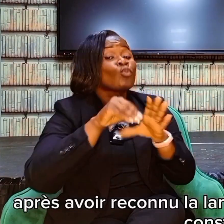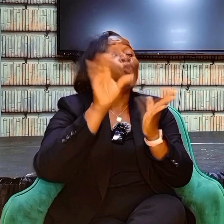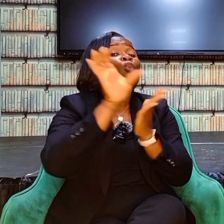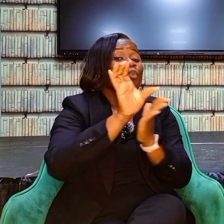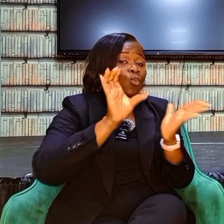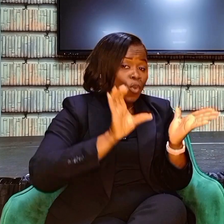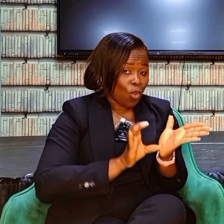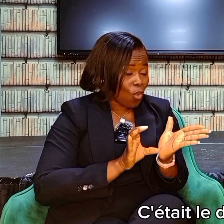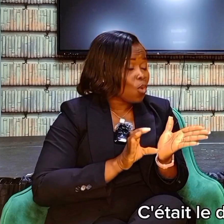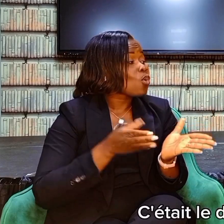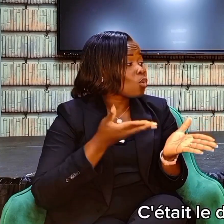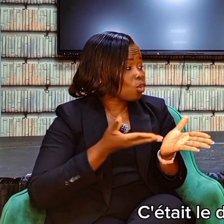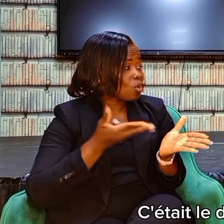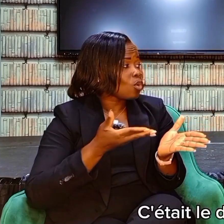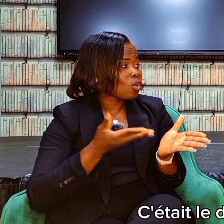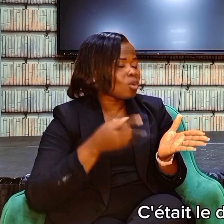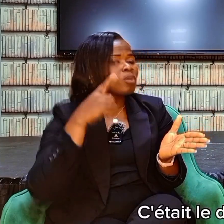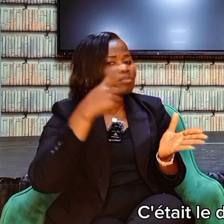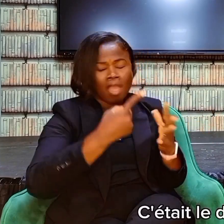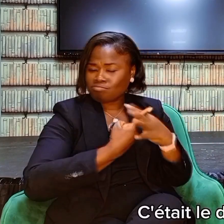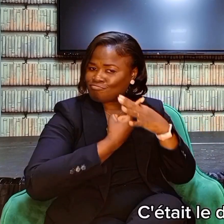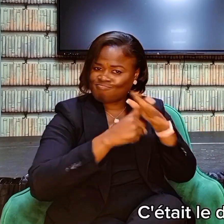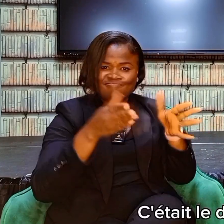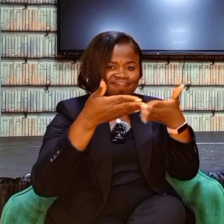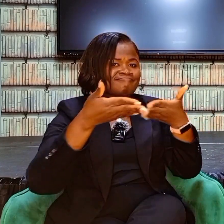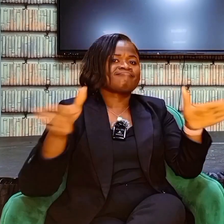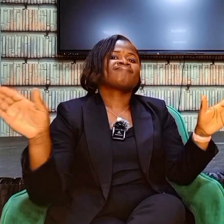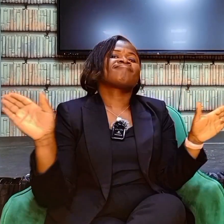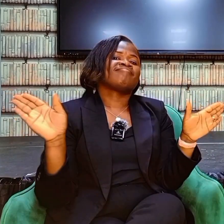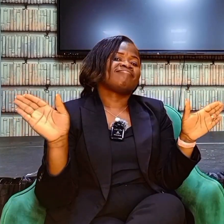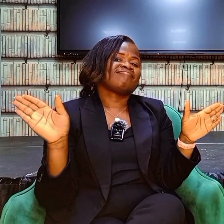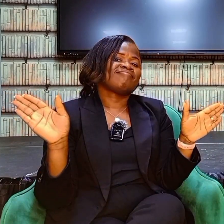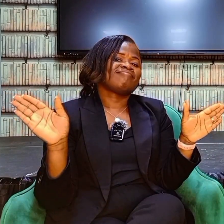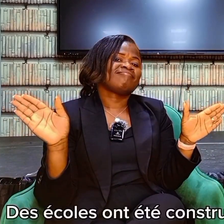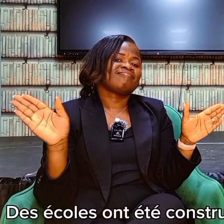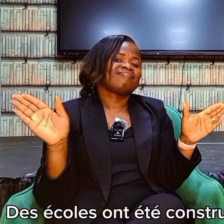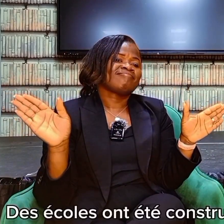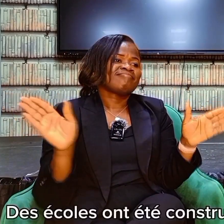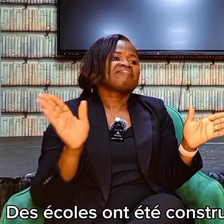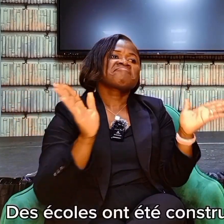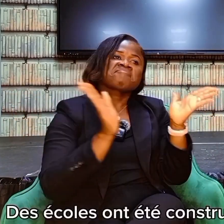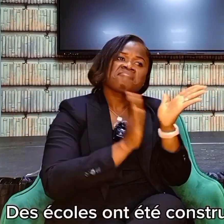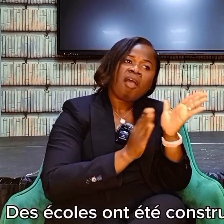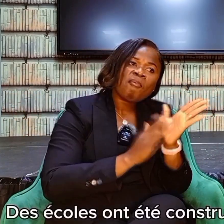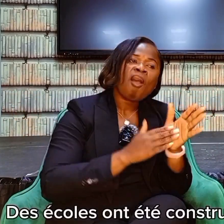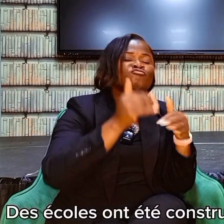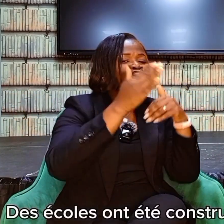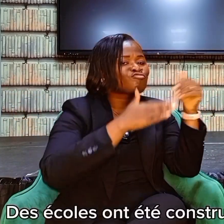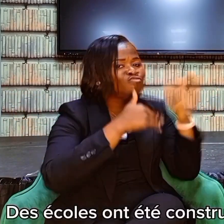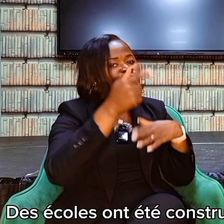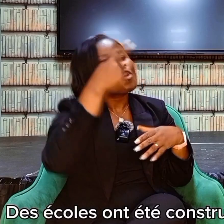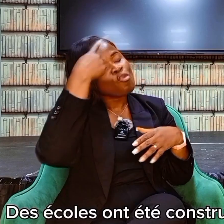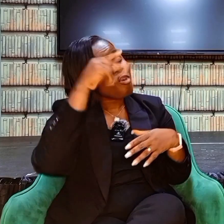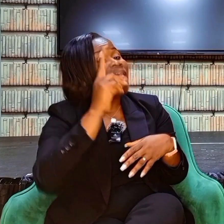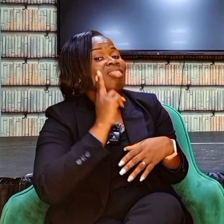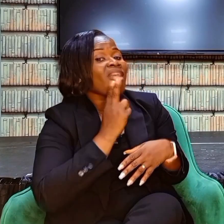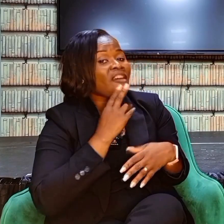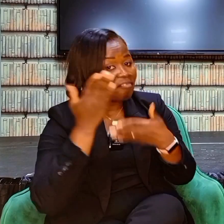constitution, that was the beginning of everything. Schools were built for these deaf